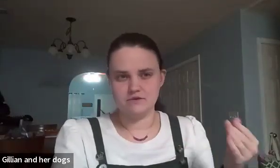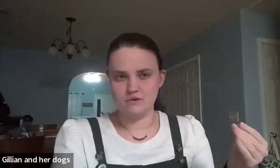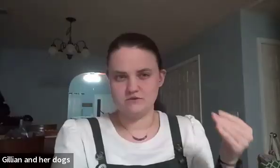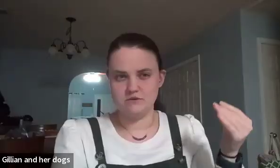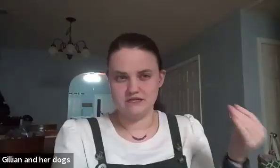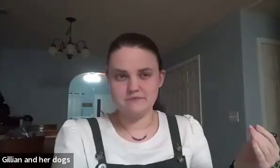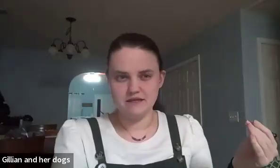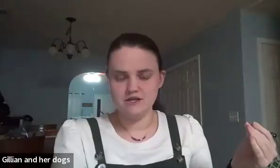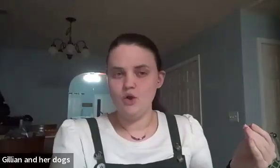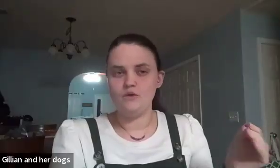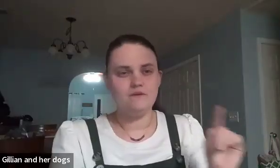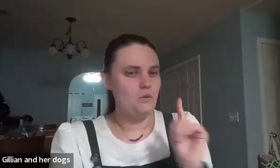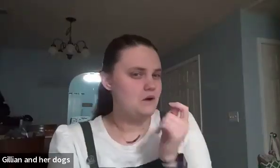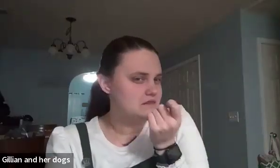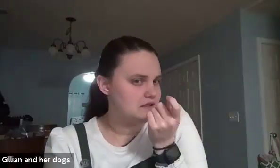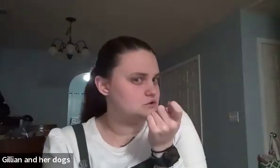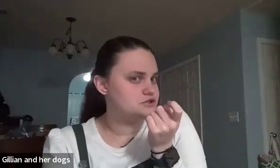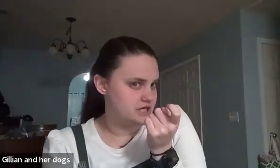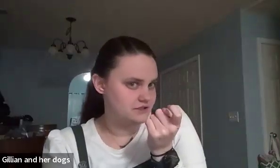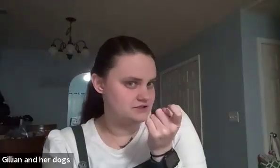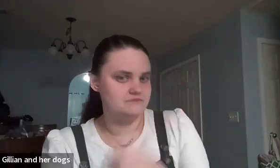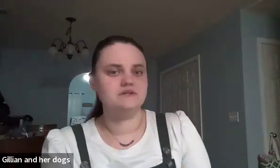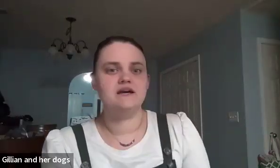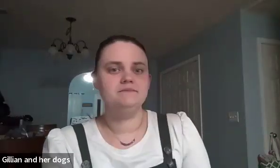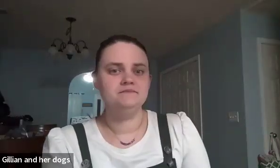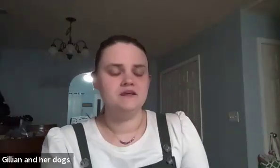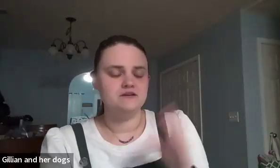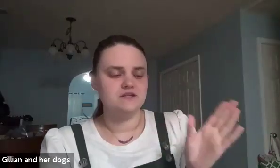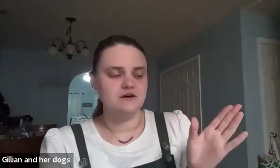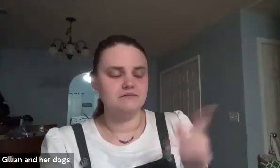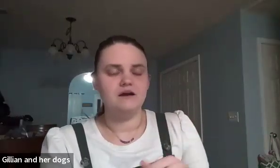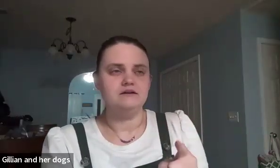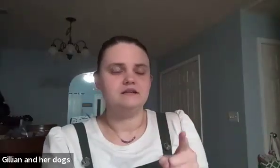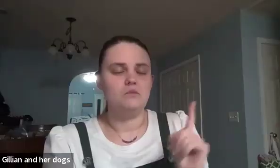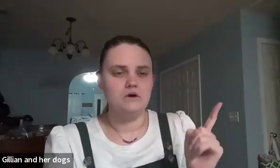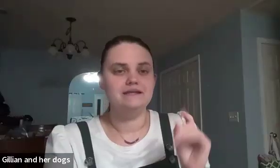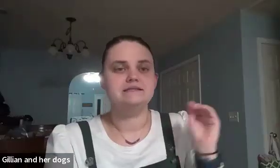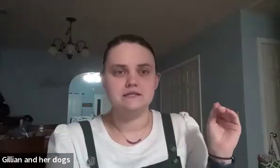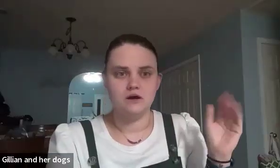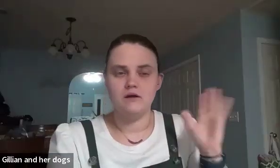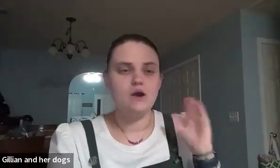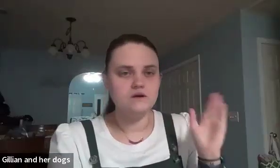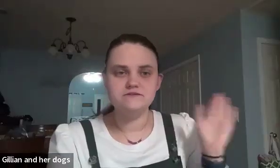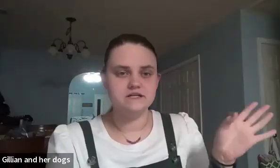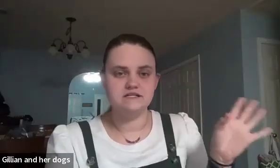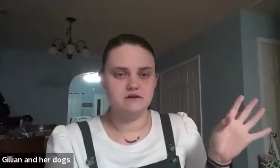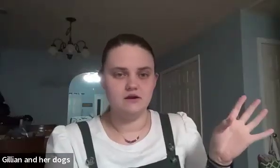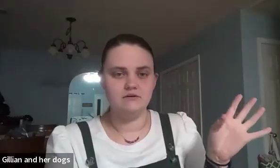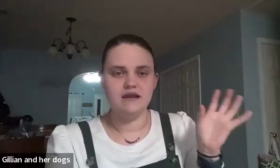same as the ones we would expect, with only one little change. Okay. So not one, zero. I always forget zero. And I